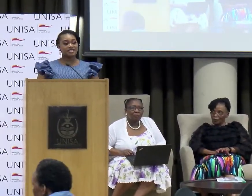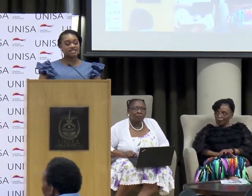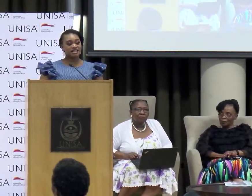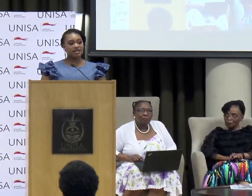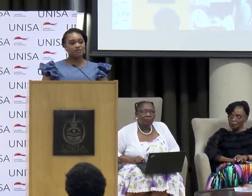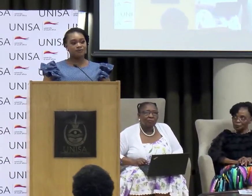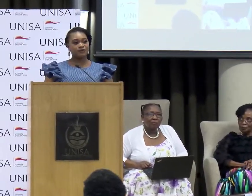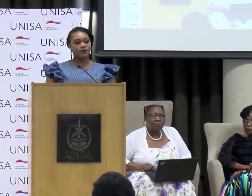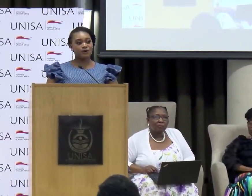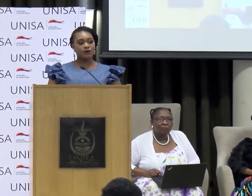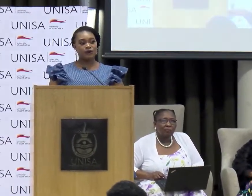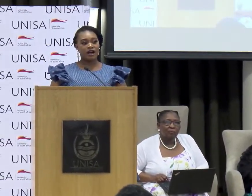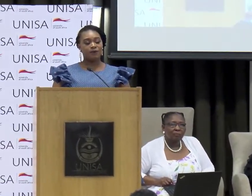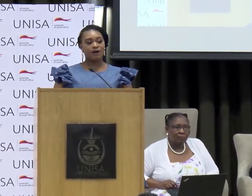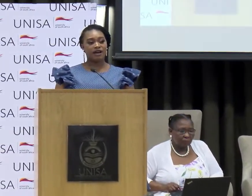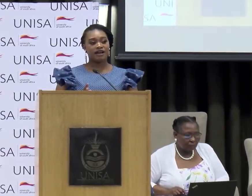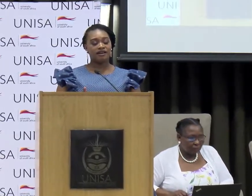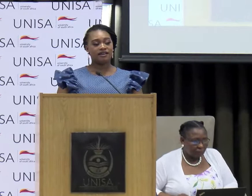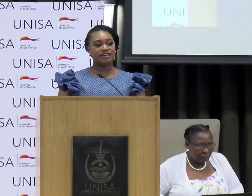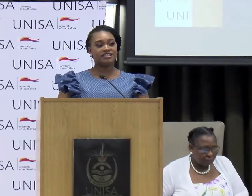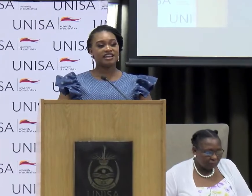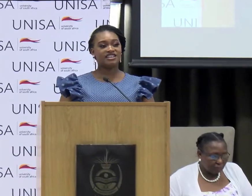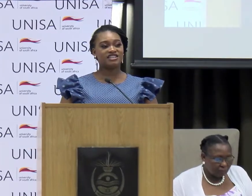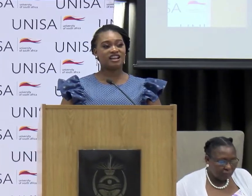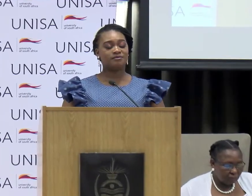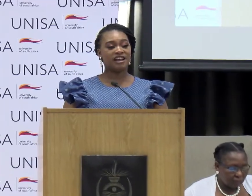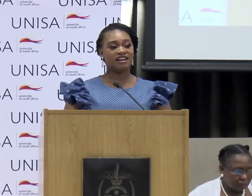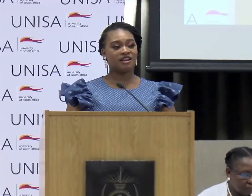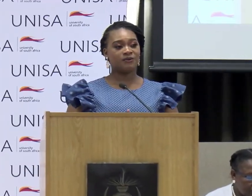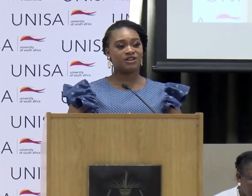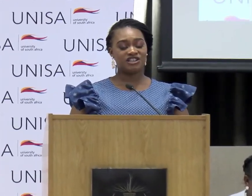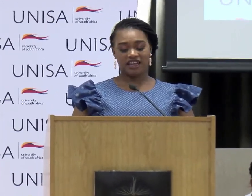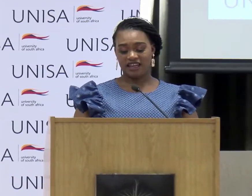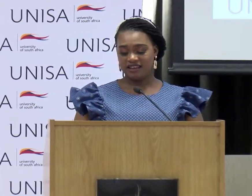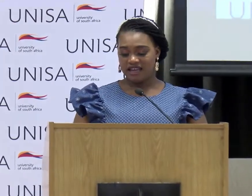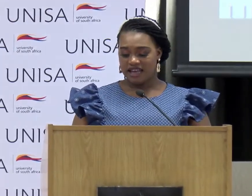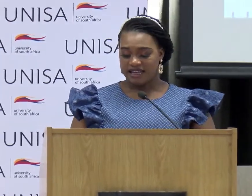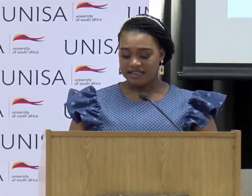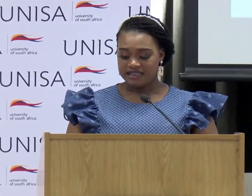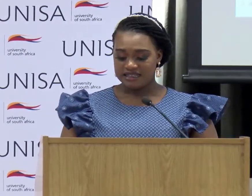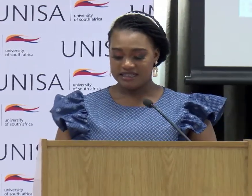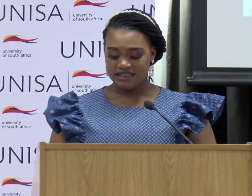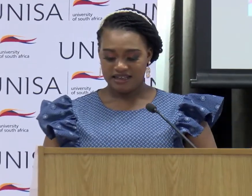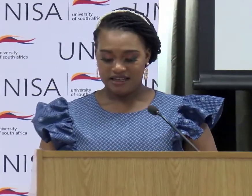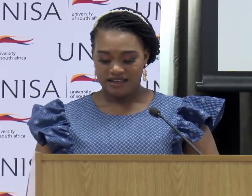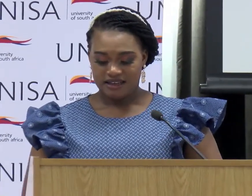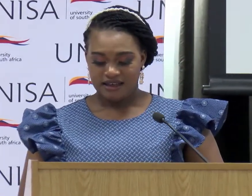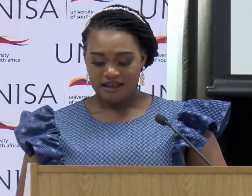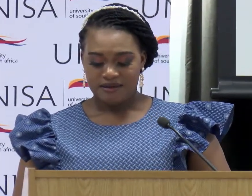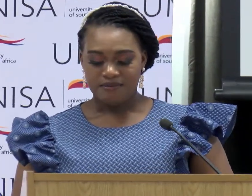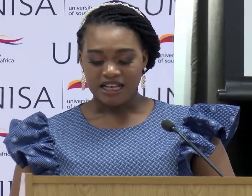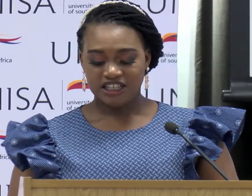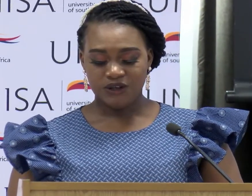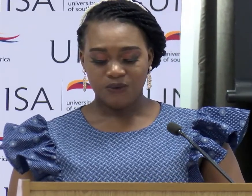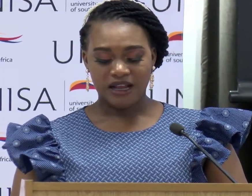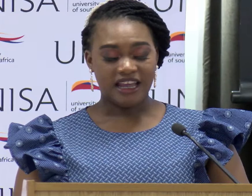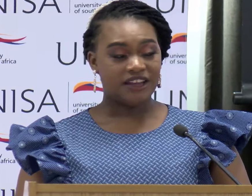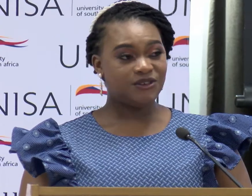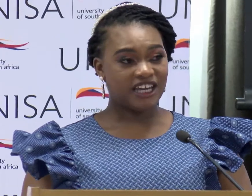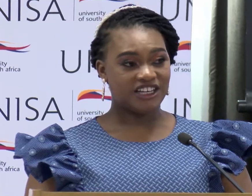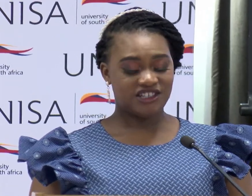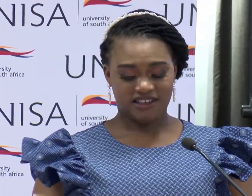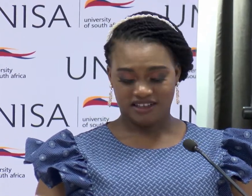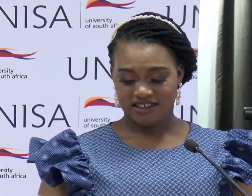This year's theme for our International Mother Language Day is